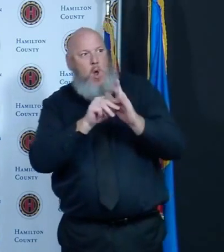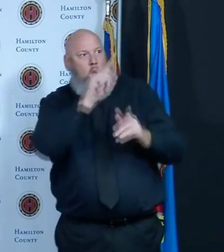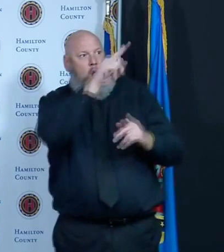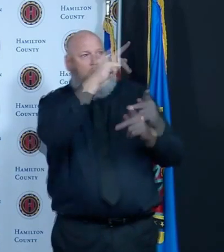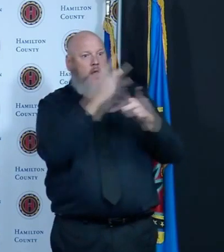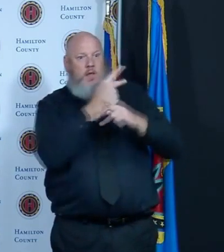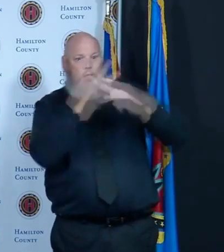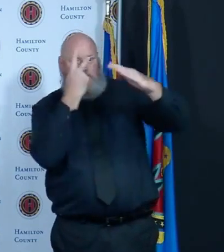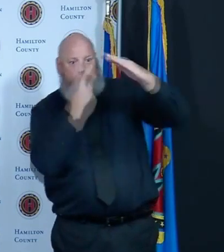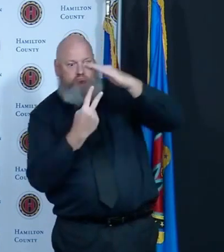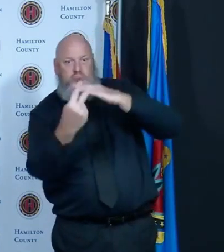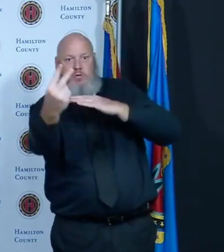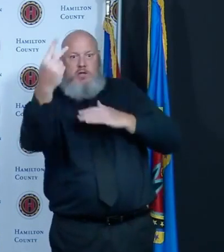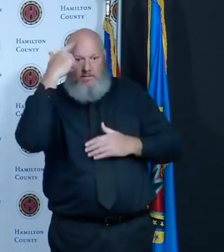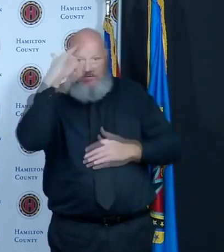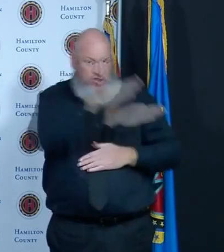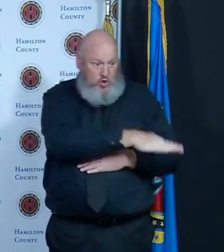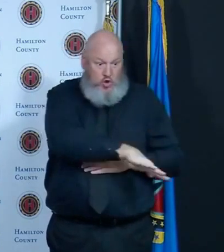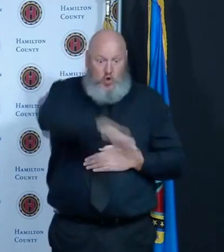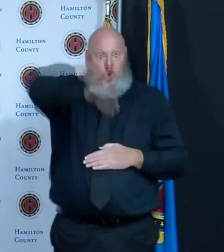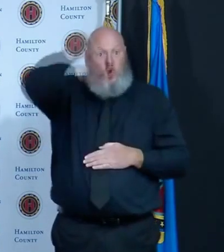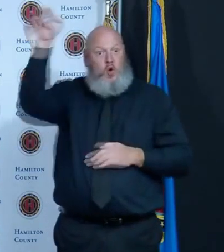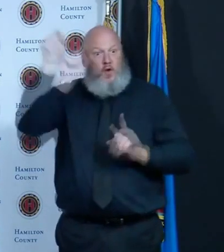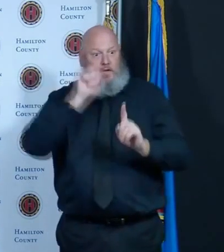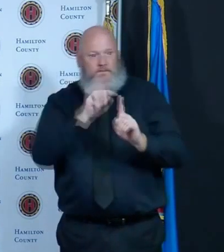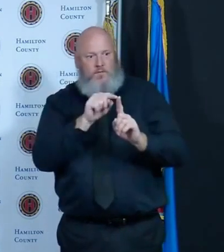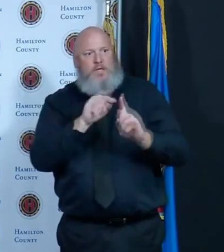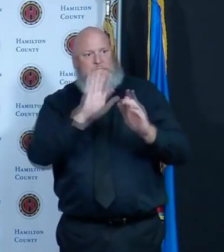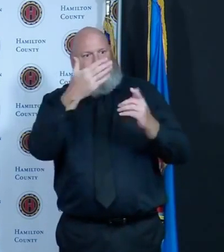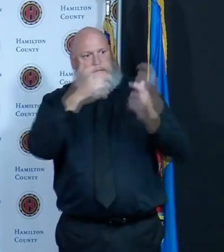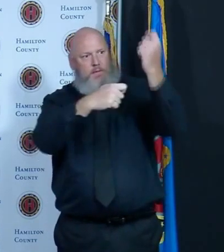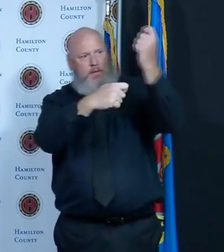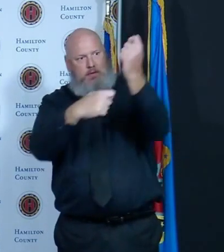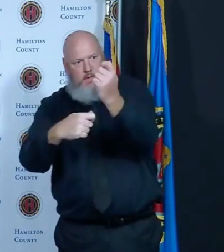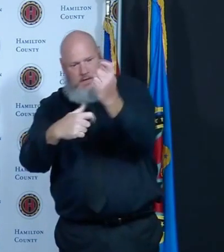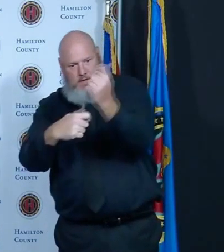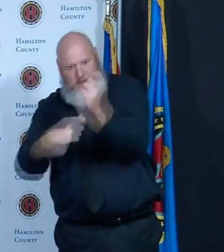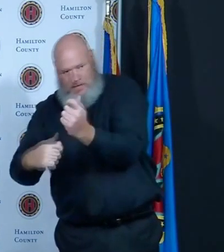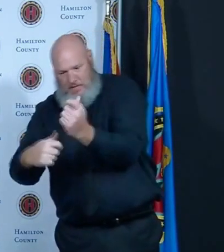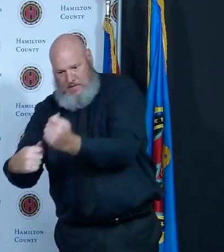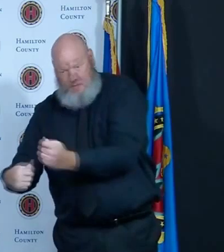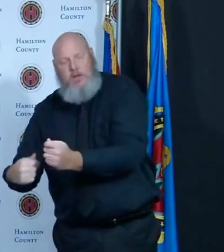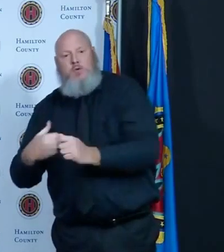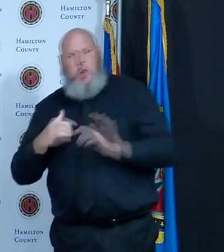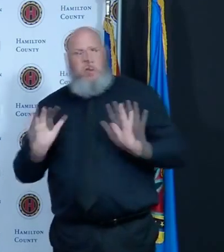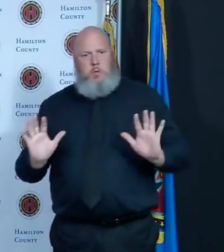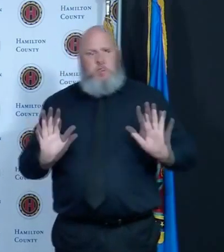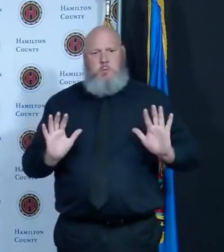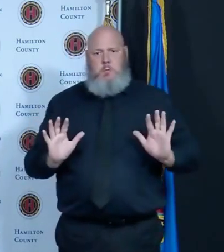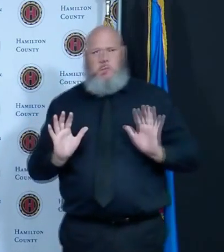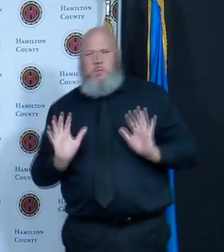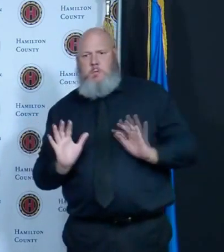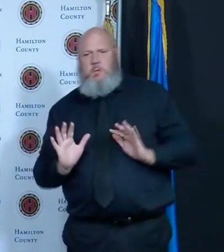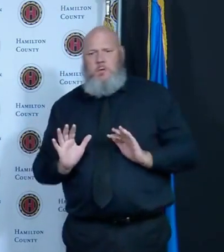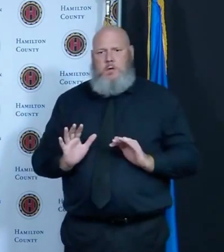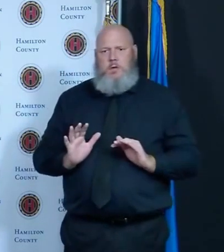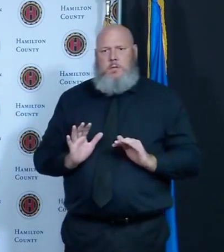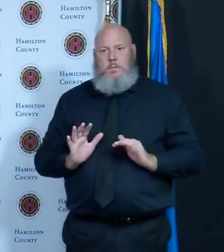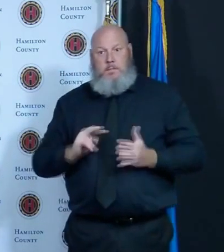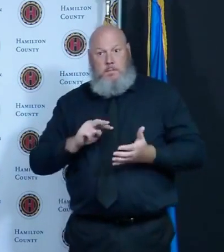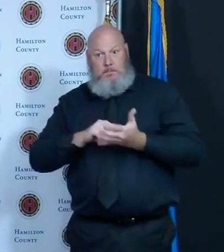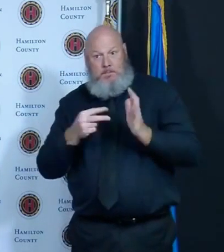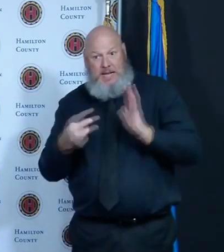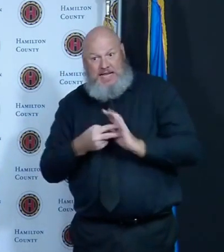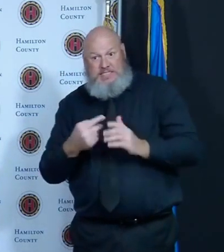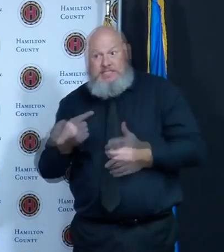really customized per department. So we don't have some overarching county strategy that says, do